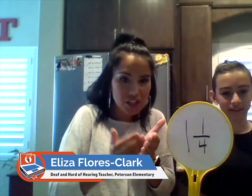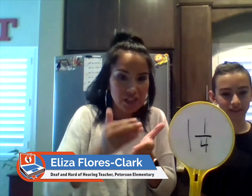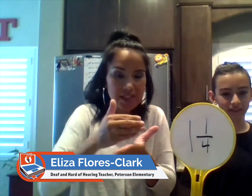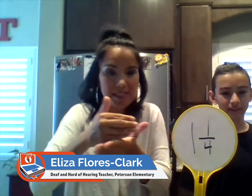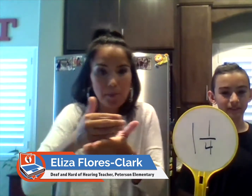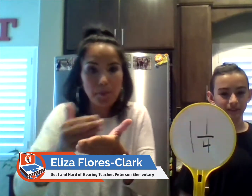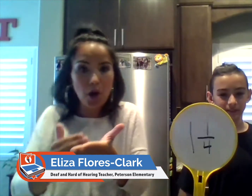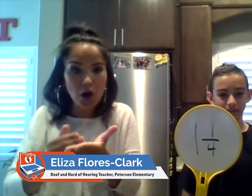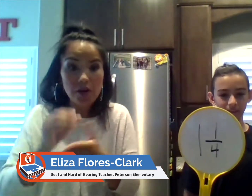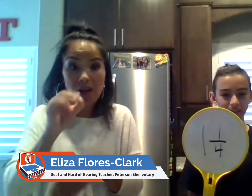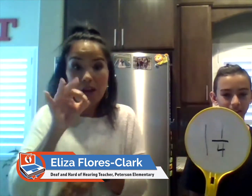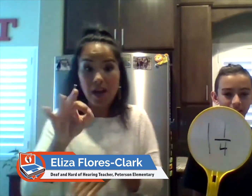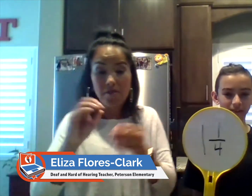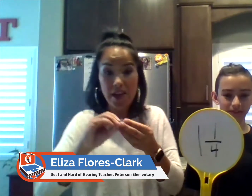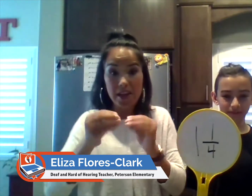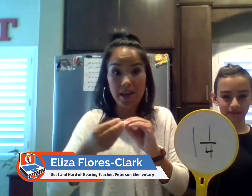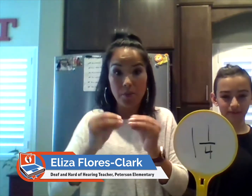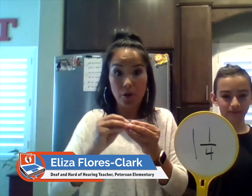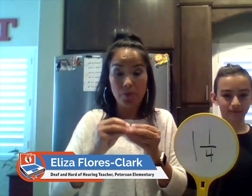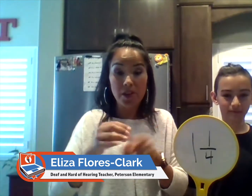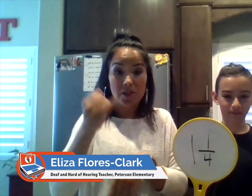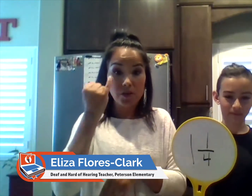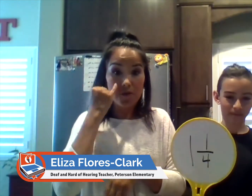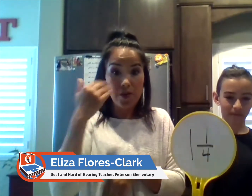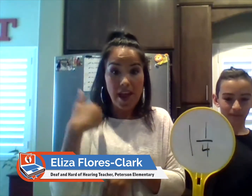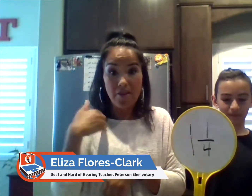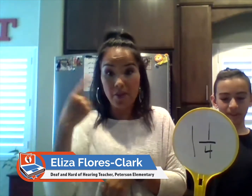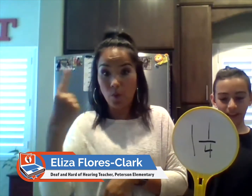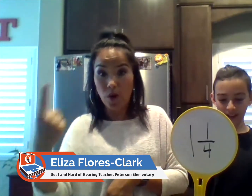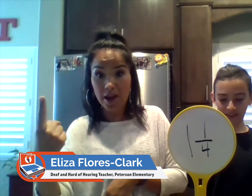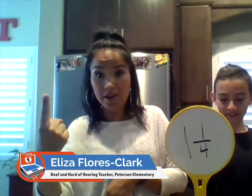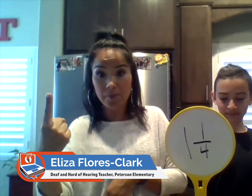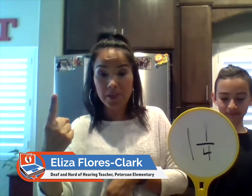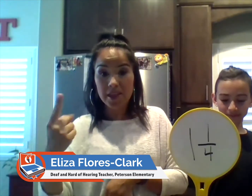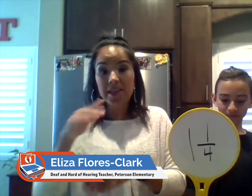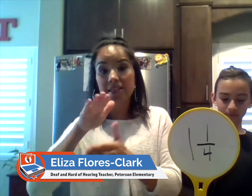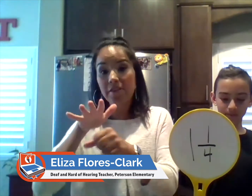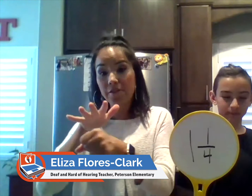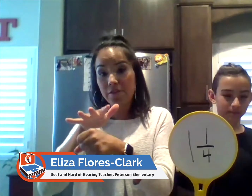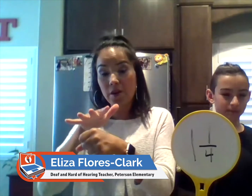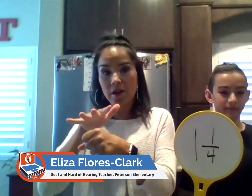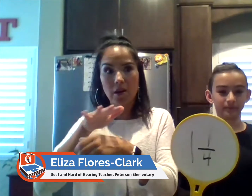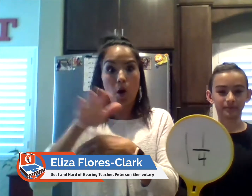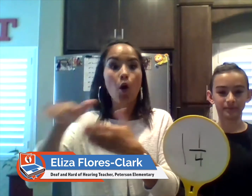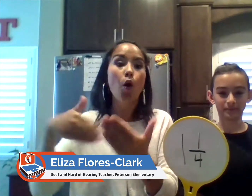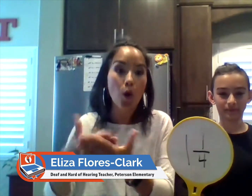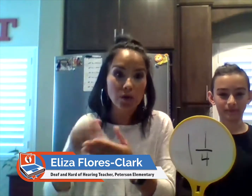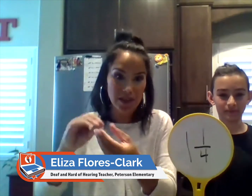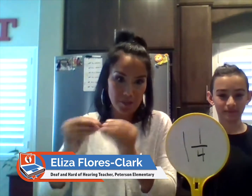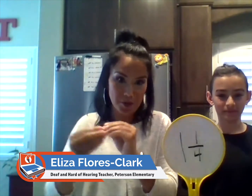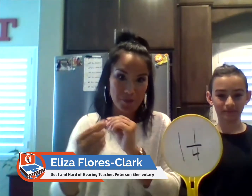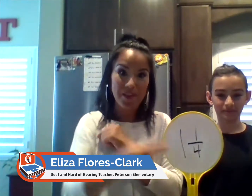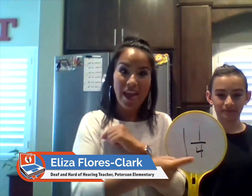It's a part of a number. So if we have the 1 is a whole number, and